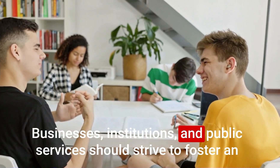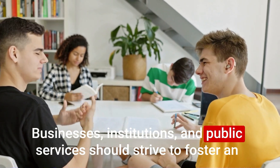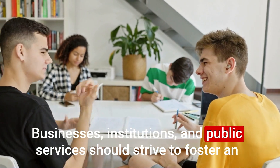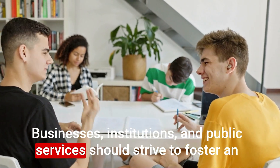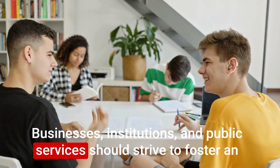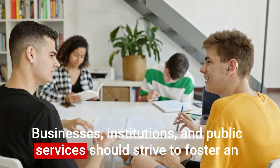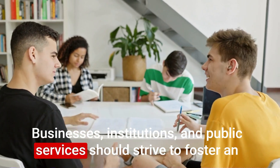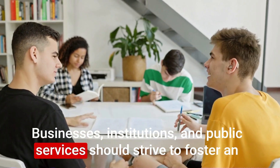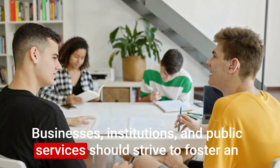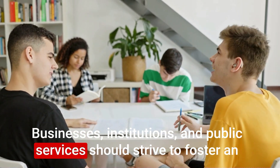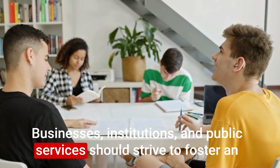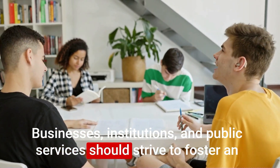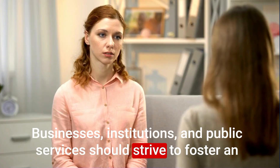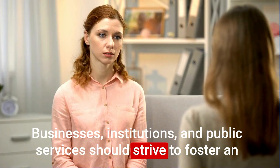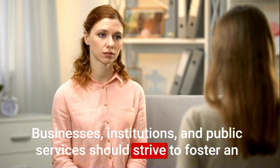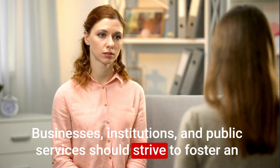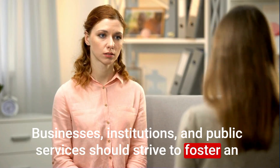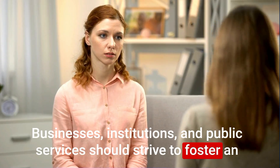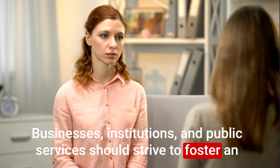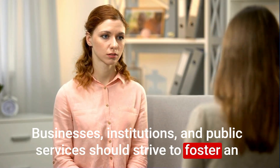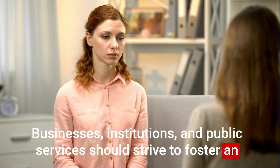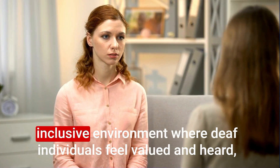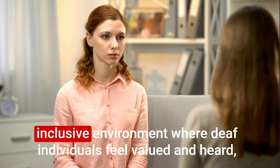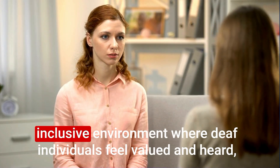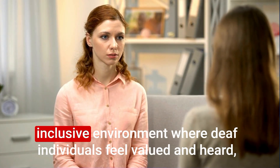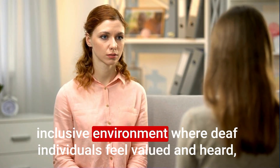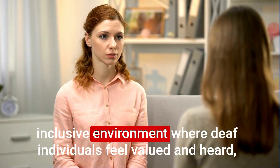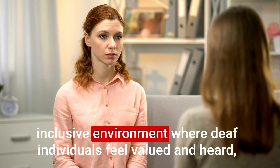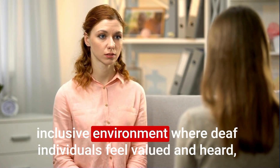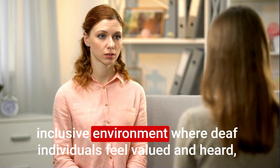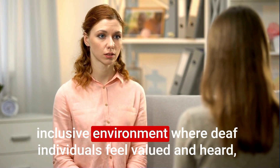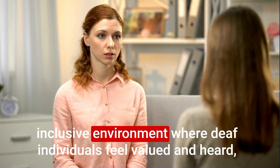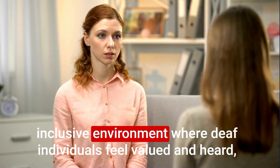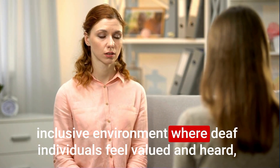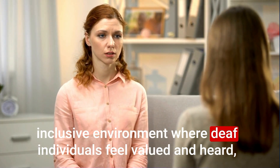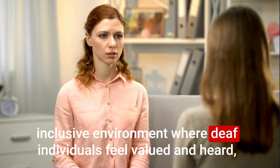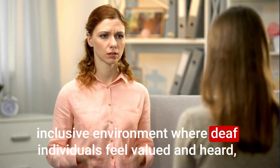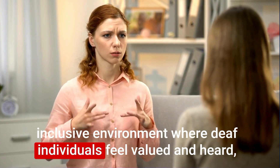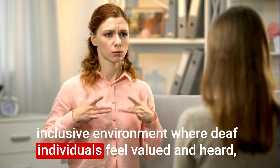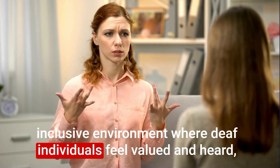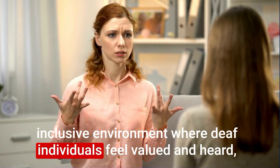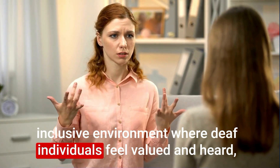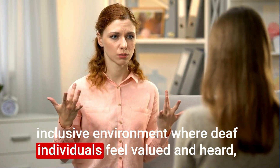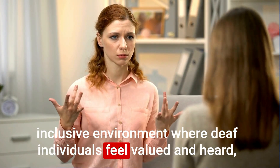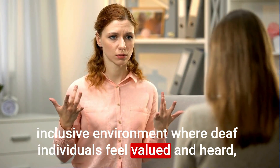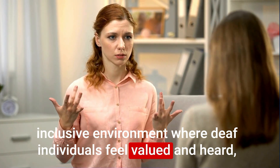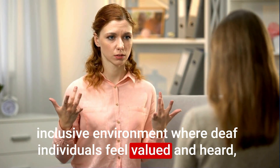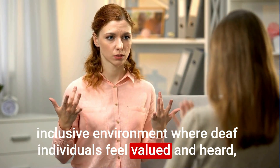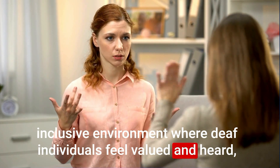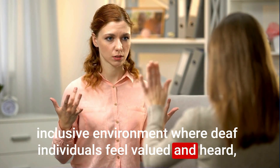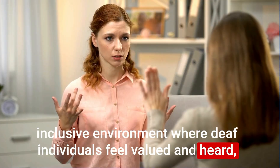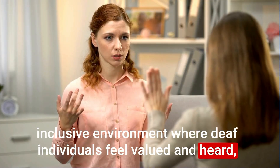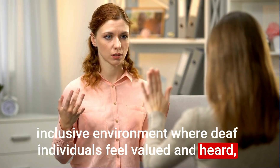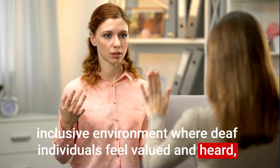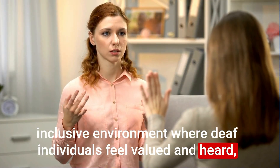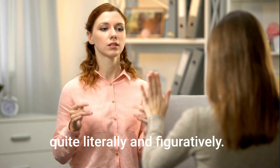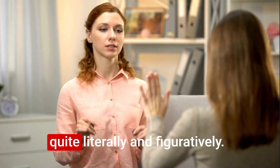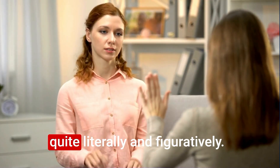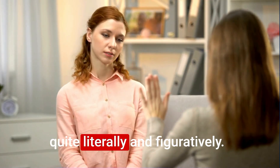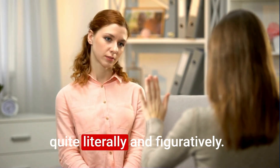public services should strive to foster an inclusive environment where deaf individuals feel valued and heard, quite